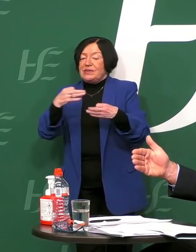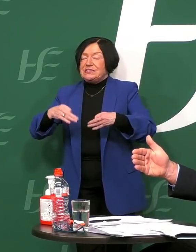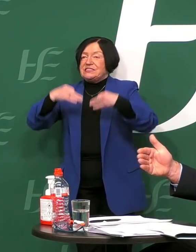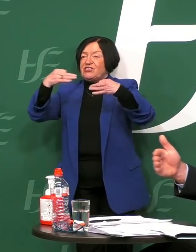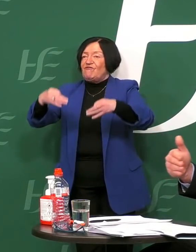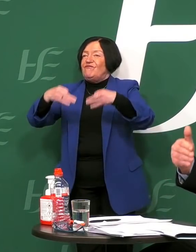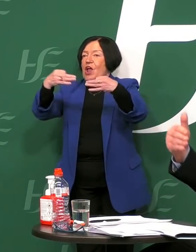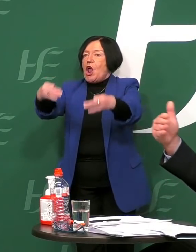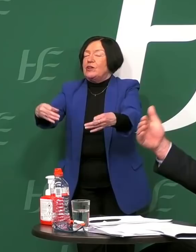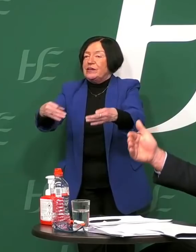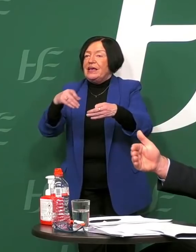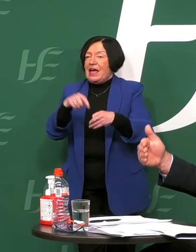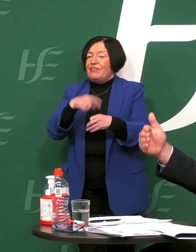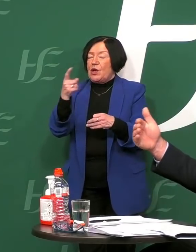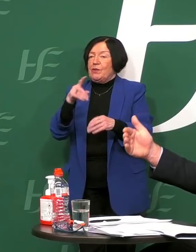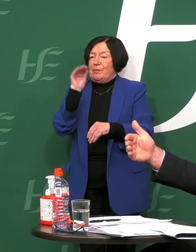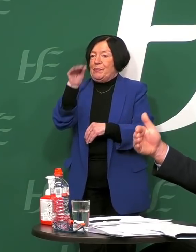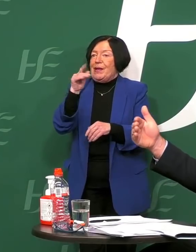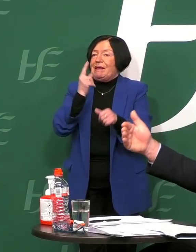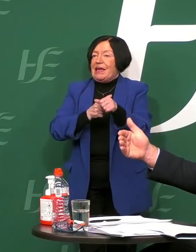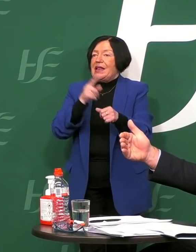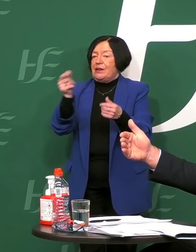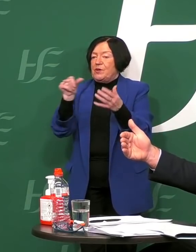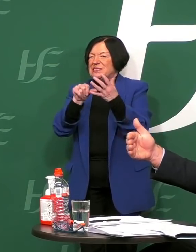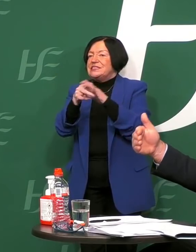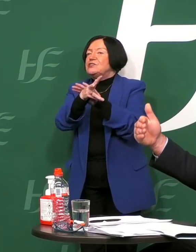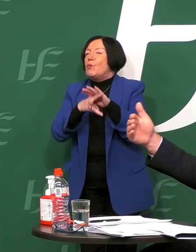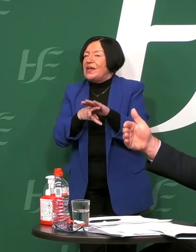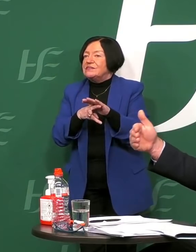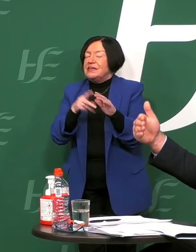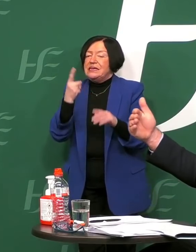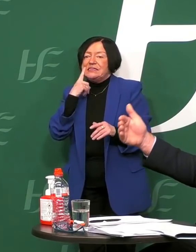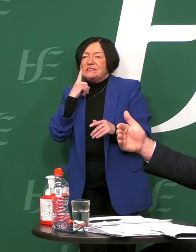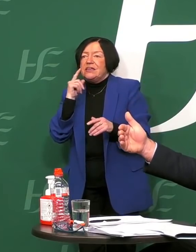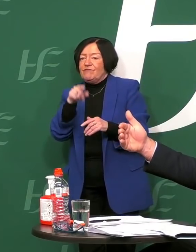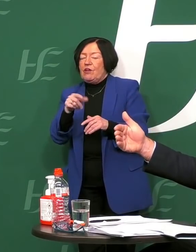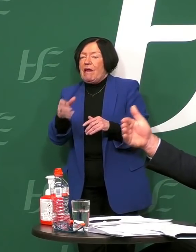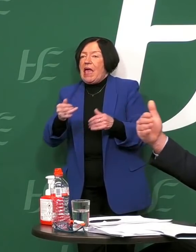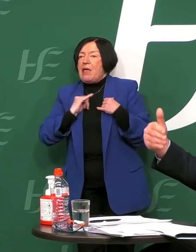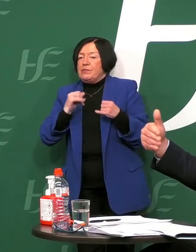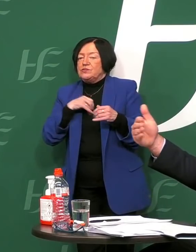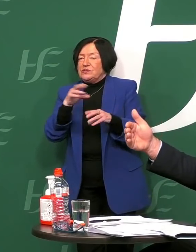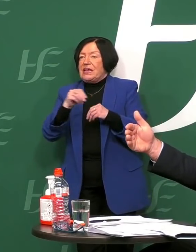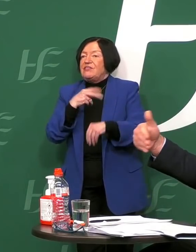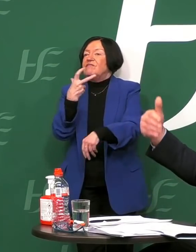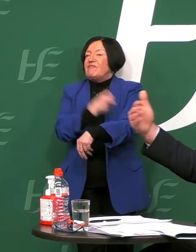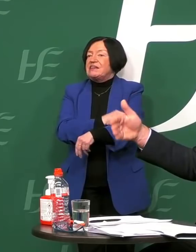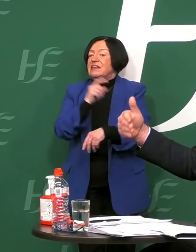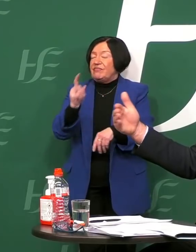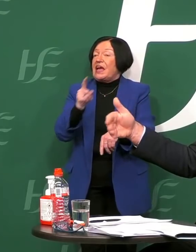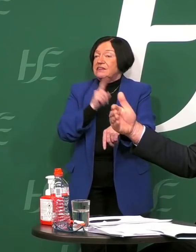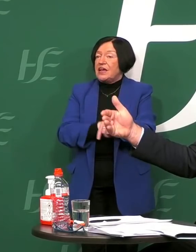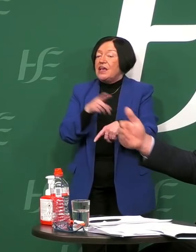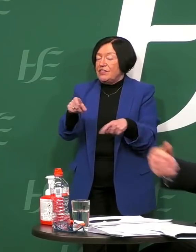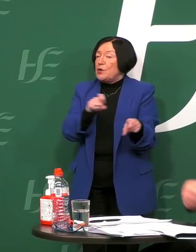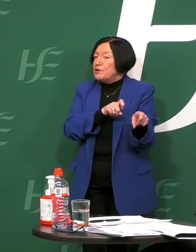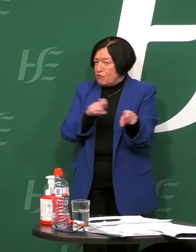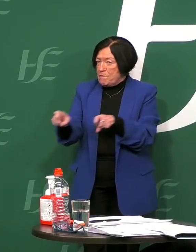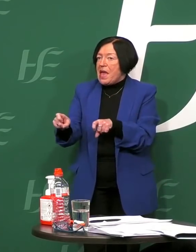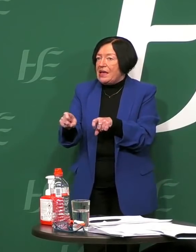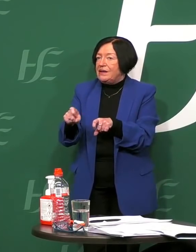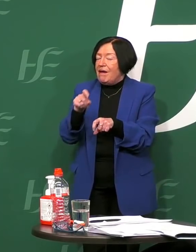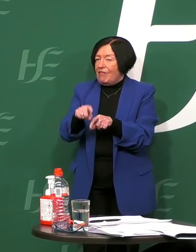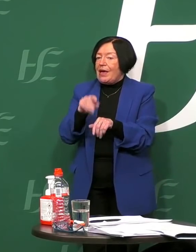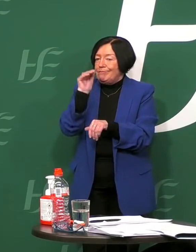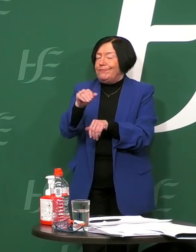deferred for a period, and they'll be prompted again then in about 6 weeks' time to see whether they're in a position then to take the vaccine at that point, and they remain on that